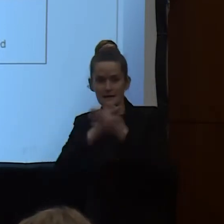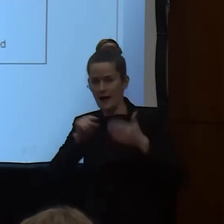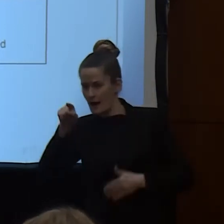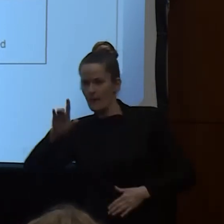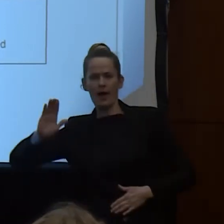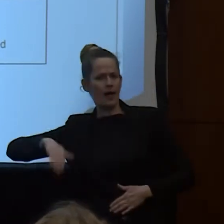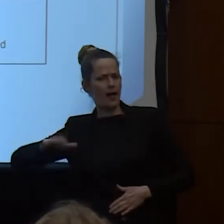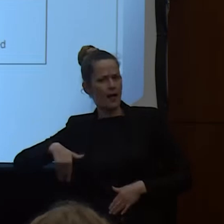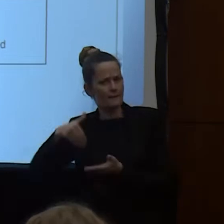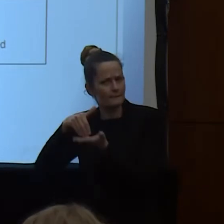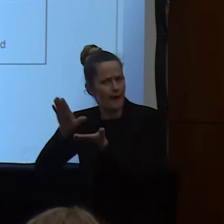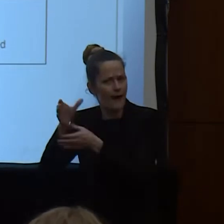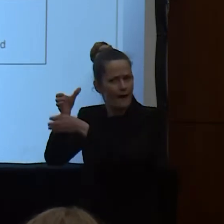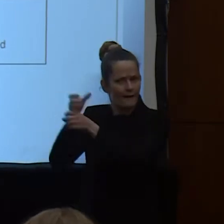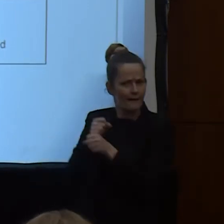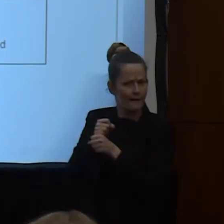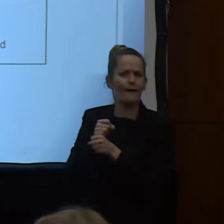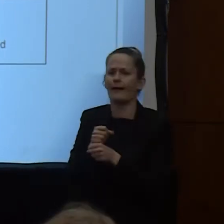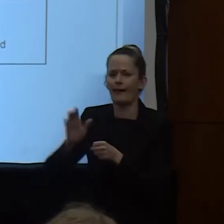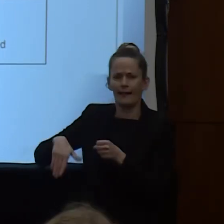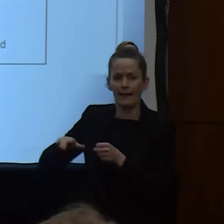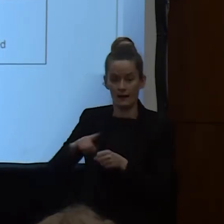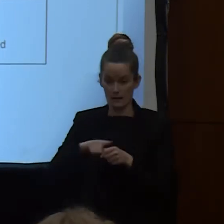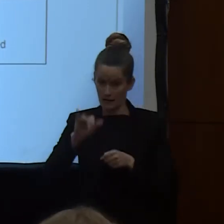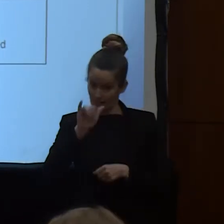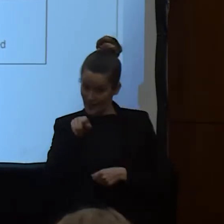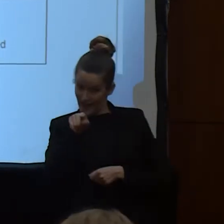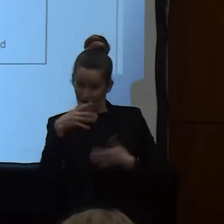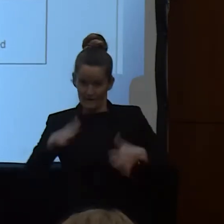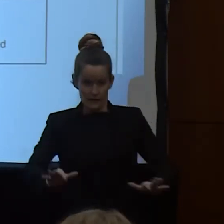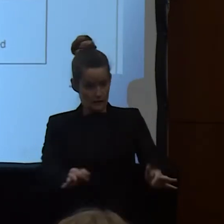the outcome that I see at the end of the story for this race.